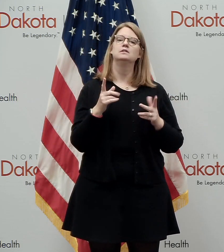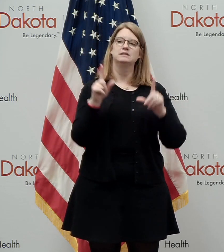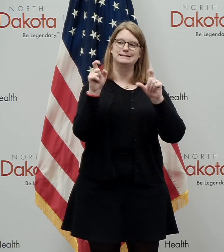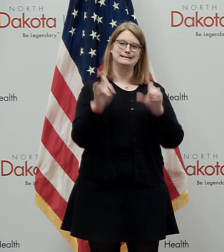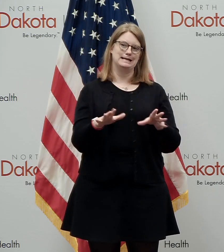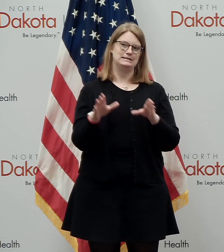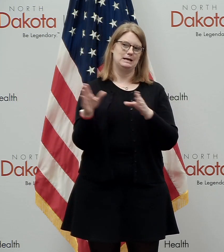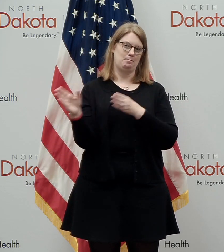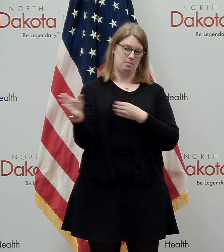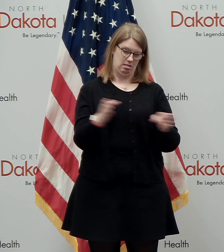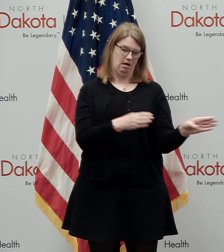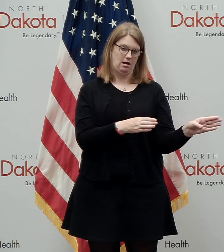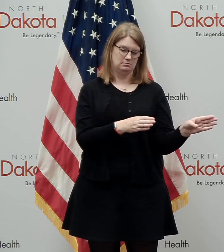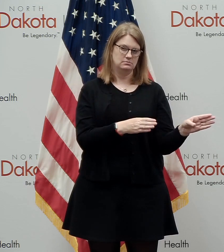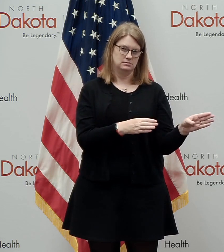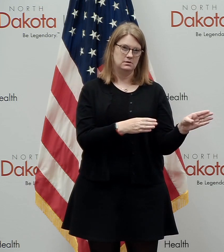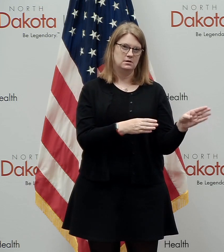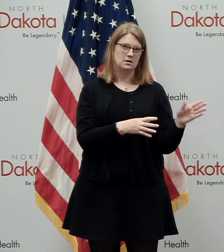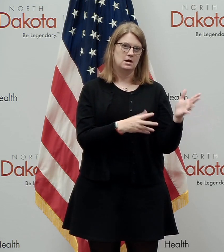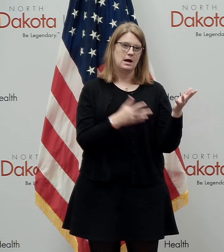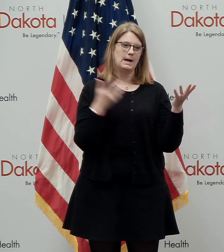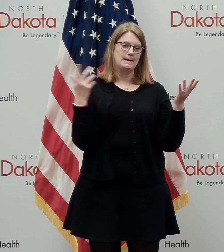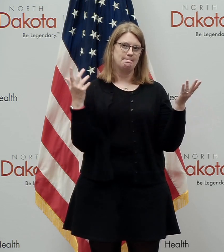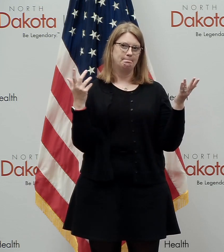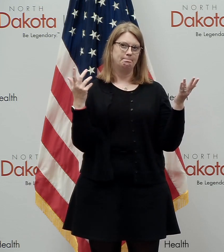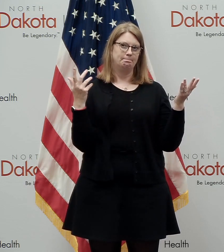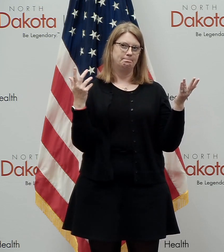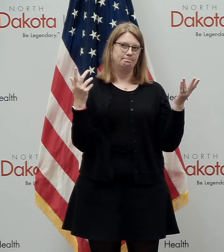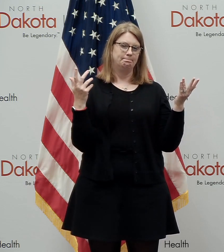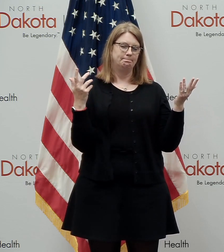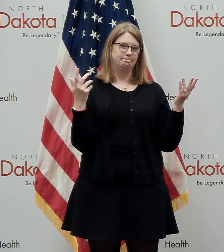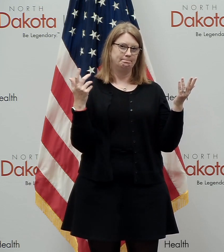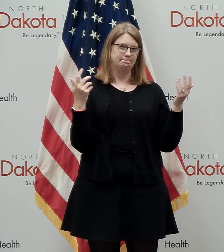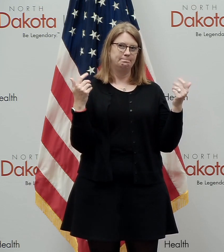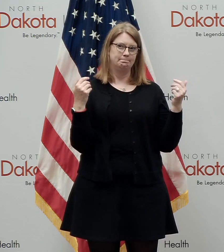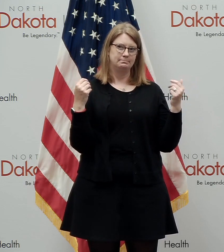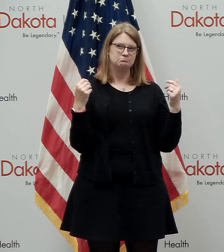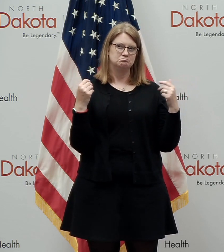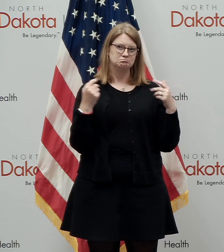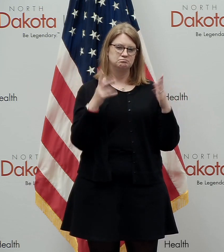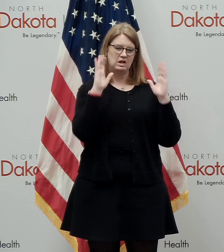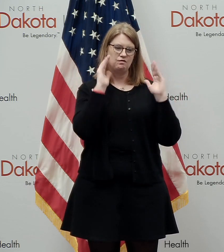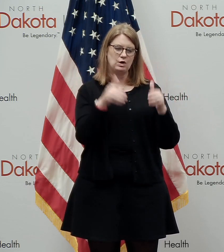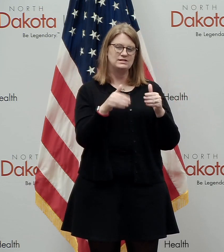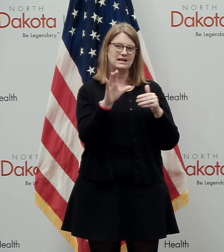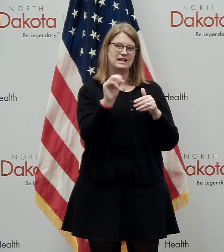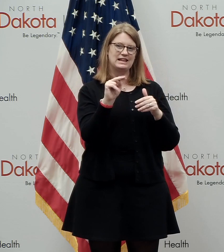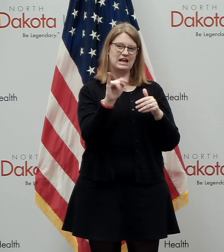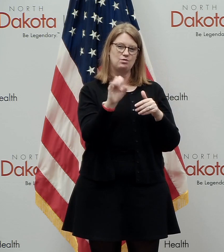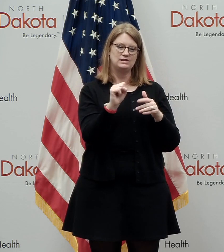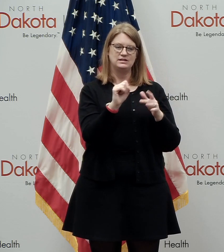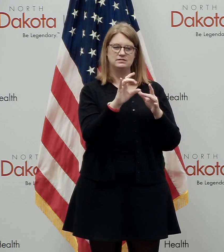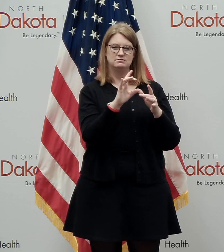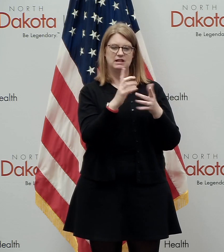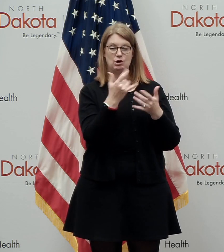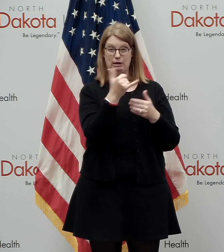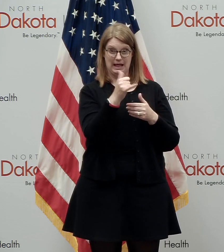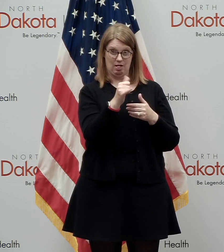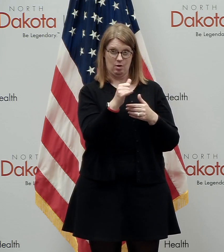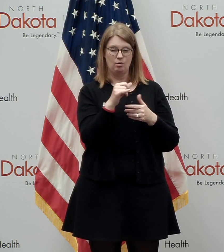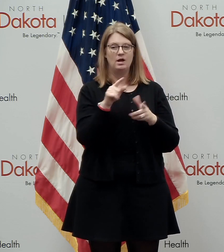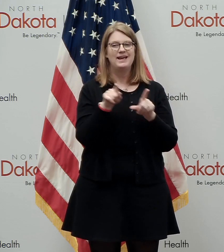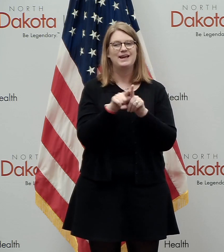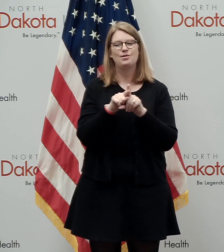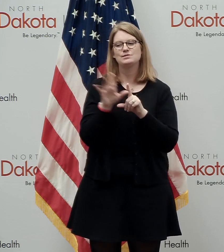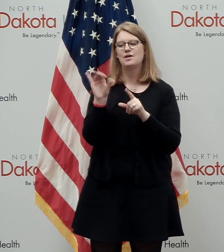that emerges around those counties that are in the yellow, and those counties that we're keeping an eye